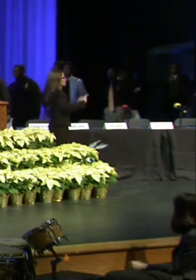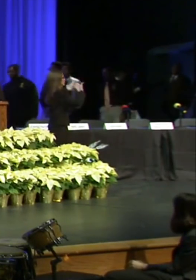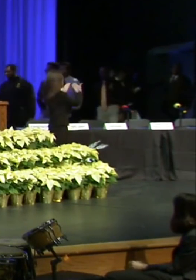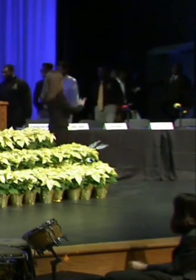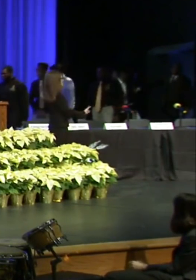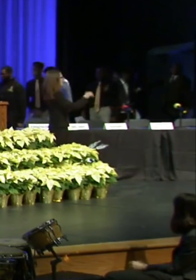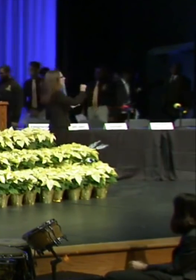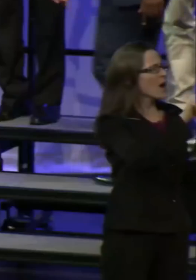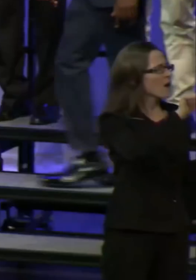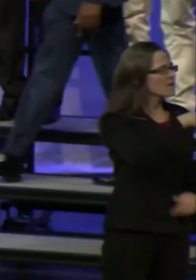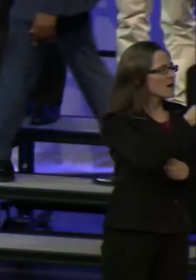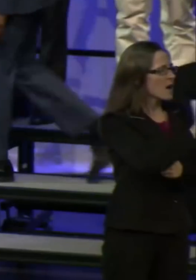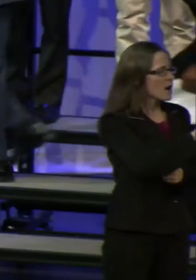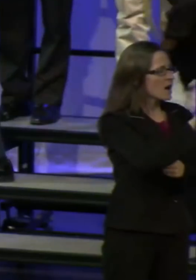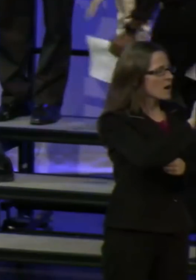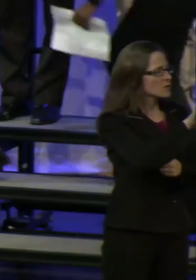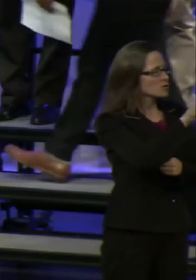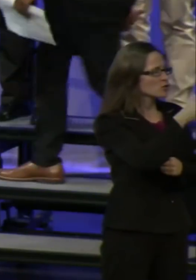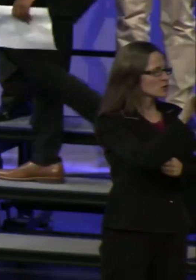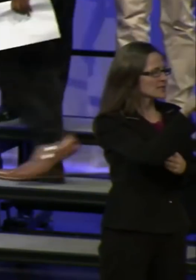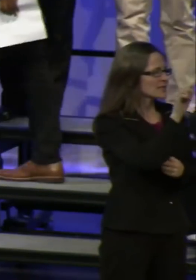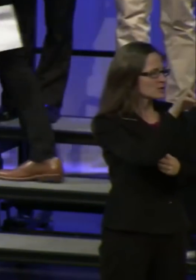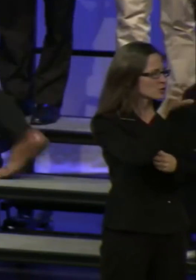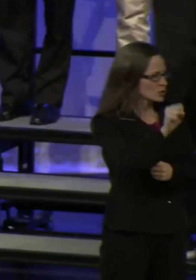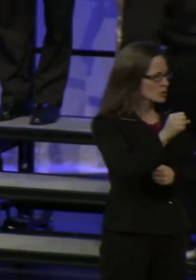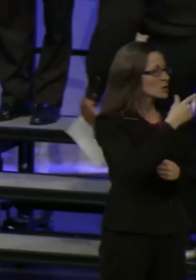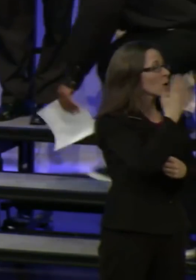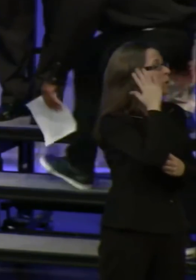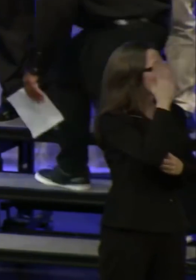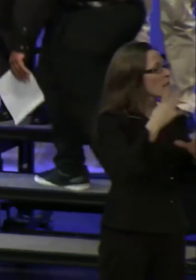will recite the poem If by Rudyard Kipling.